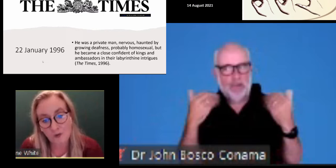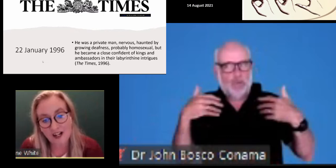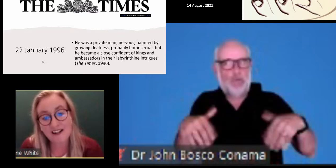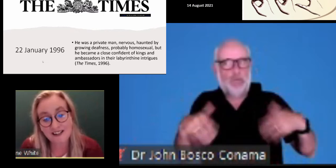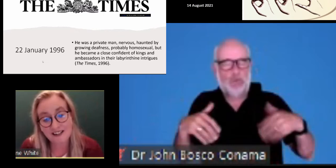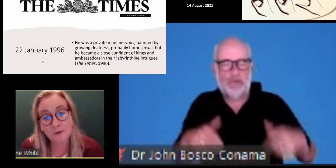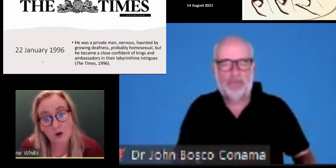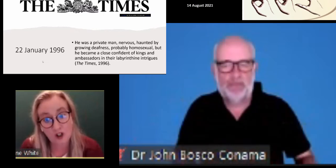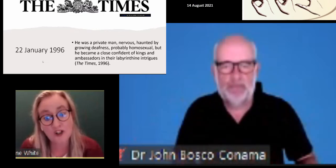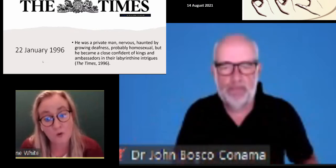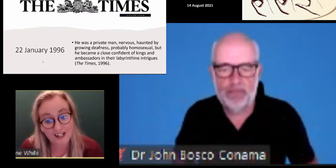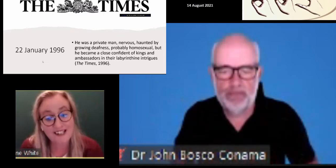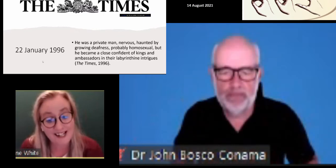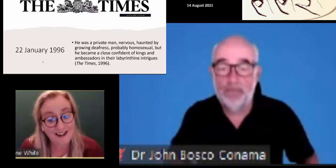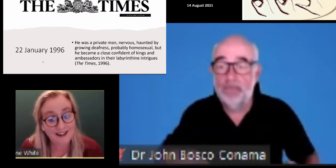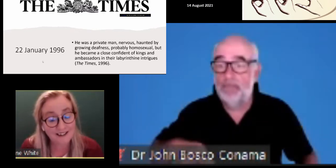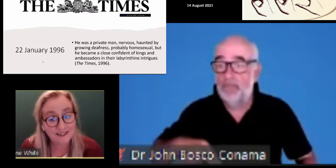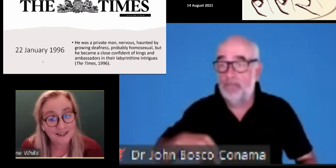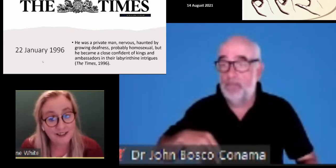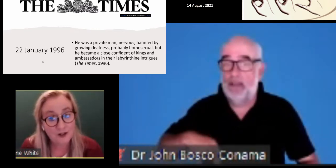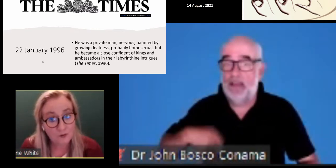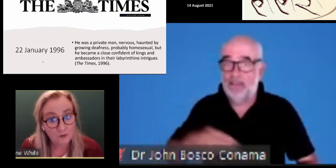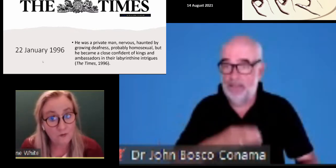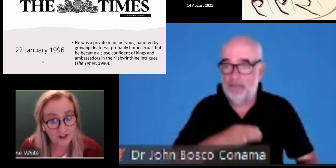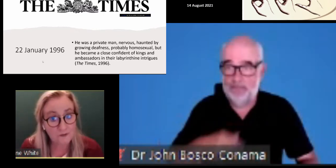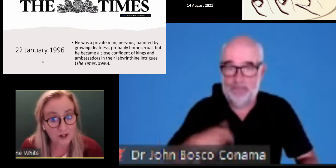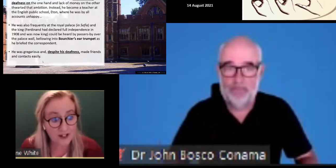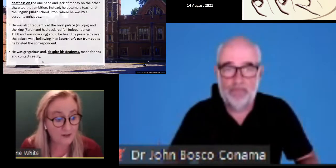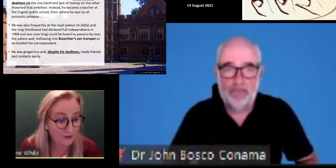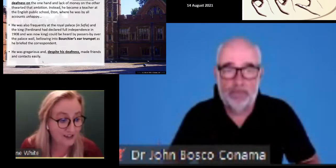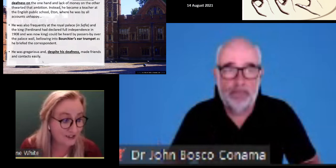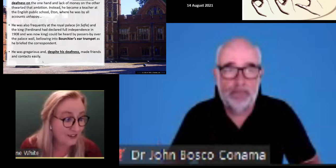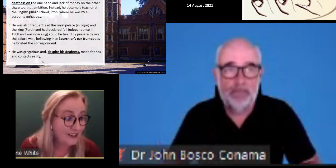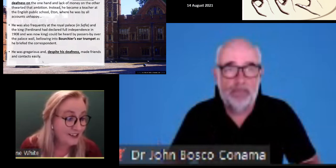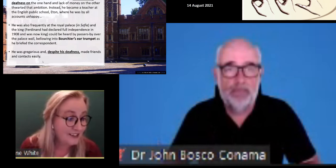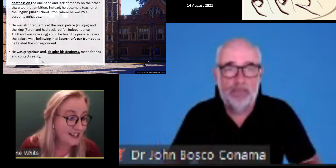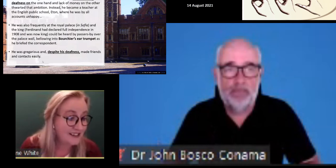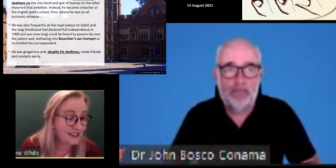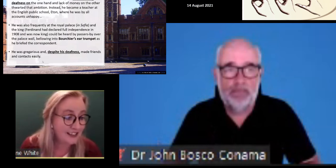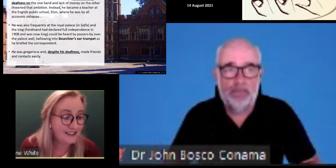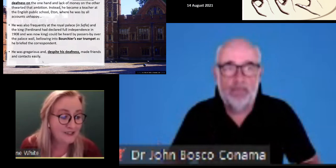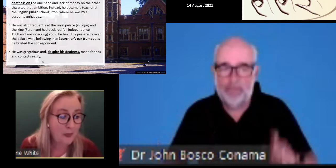with contacts in the Balkans. So what he had must have been quite impressive. The next slide.